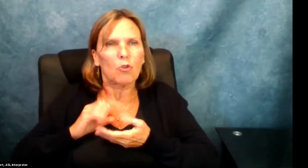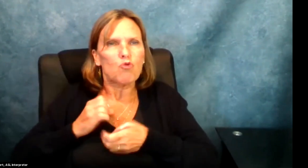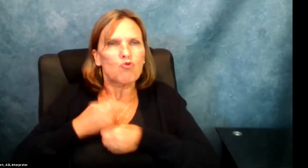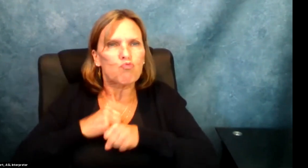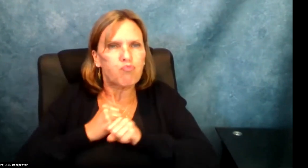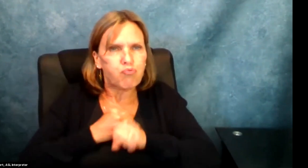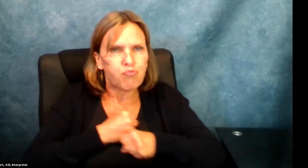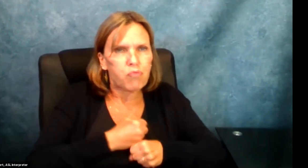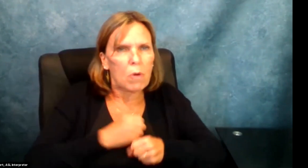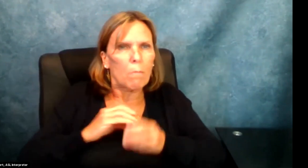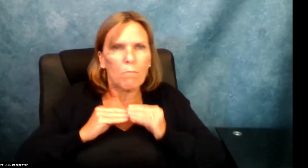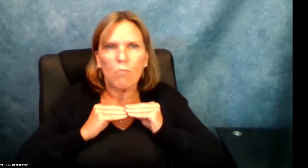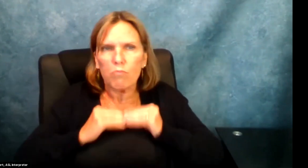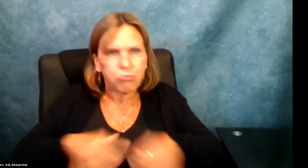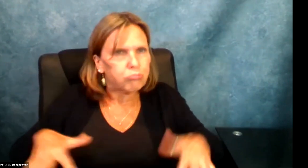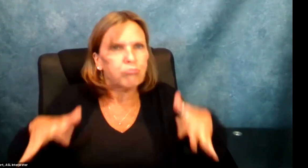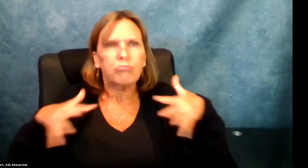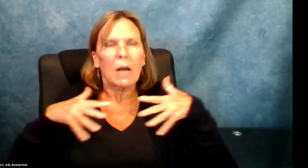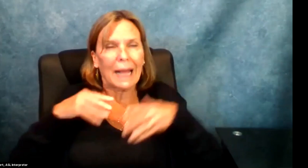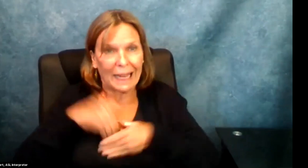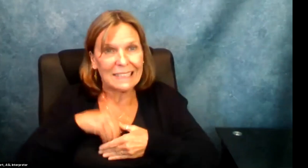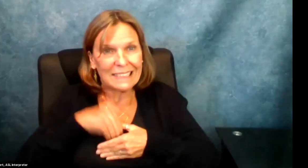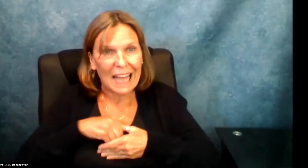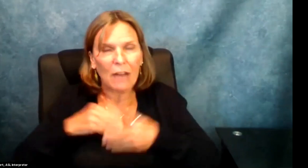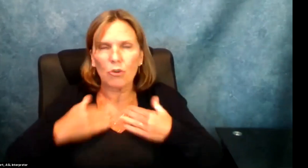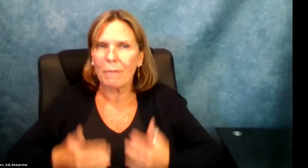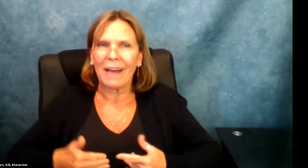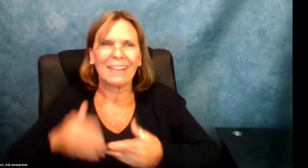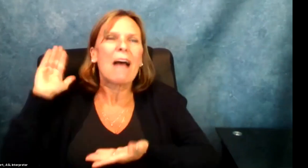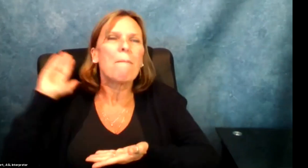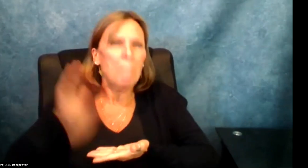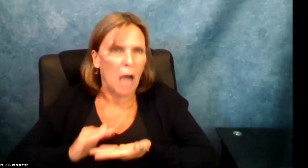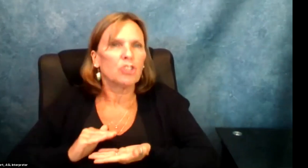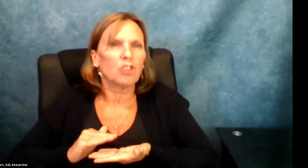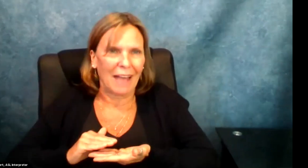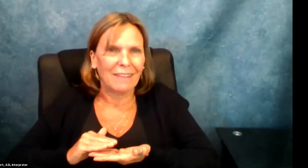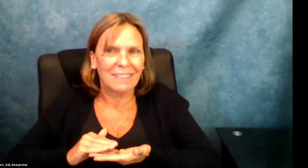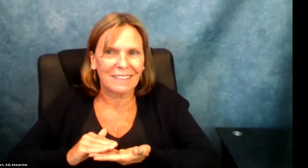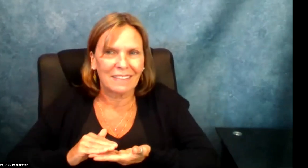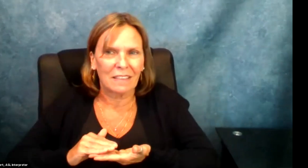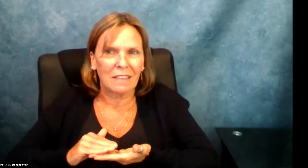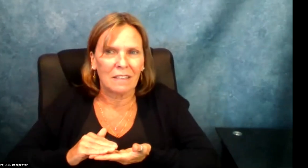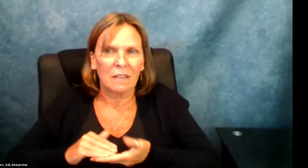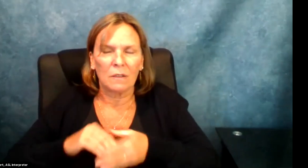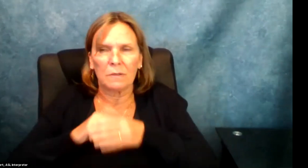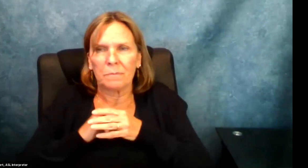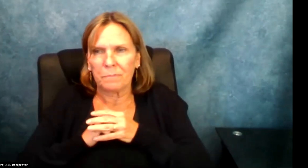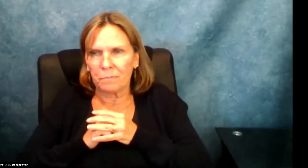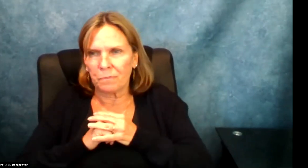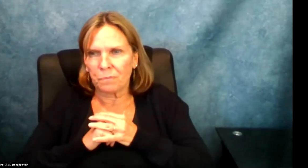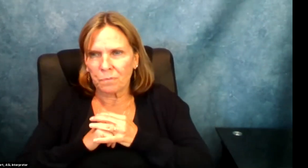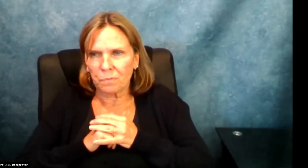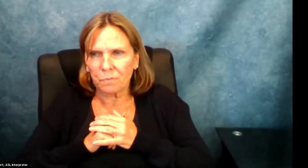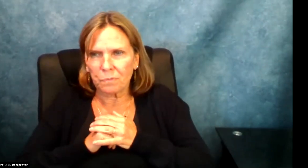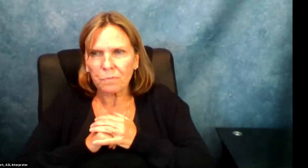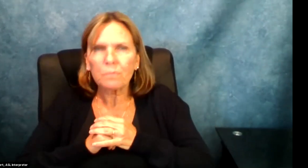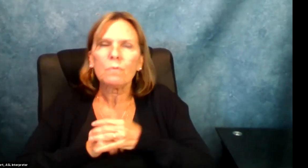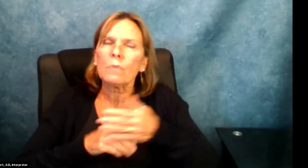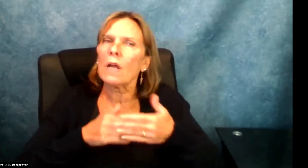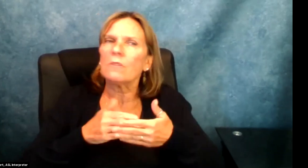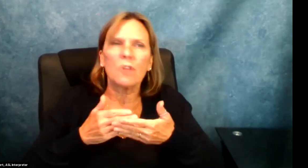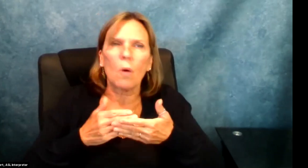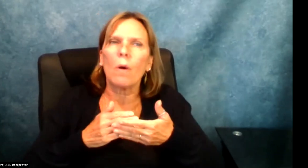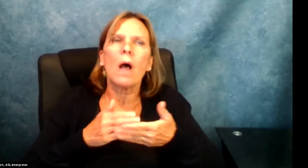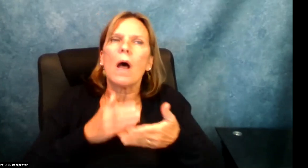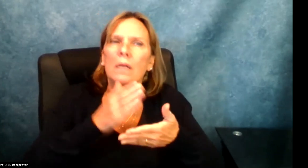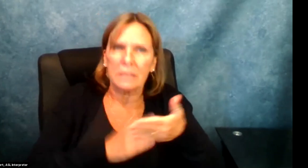But there are going to be cases of breakthrough infection. When you have a big population like this, there are going to be some people who can